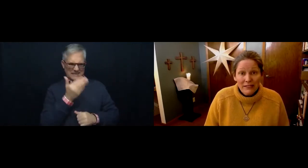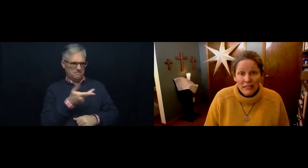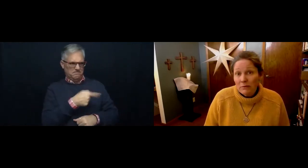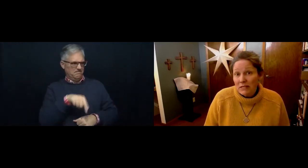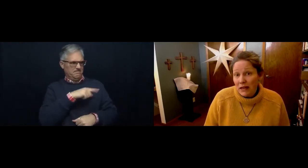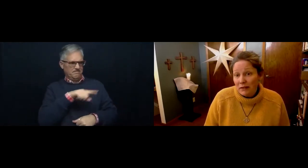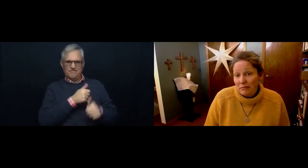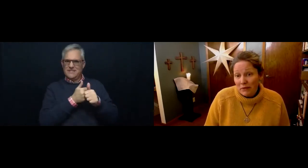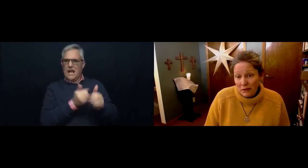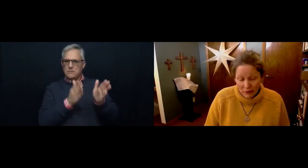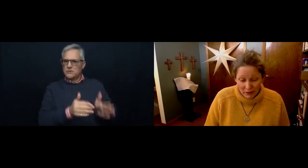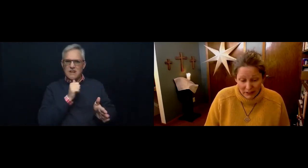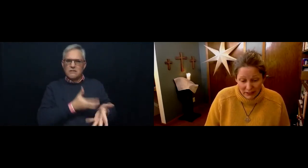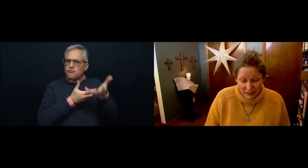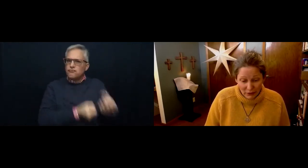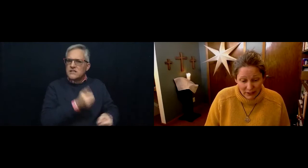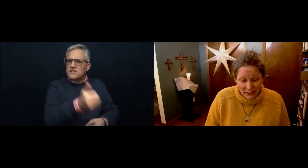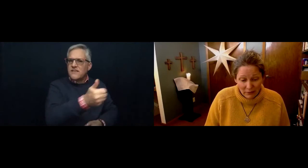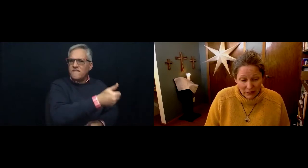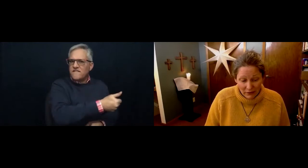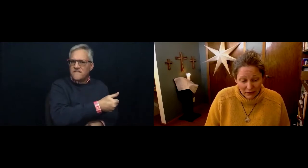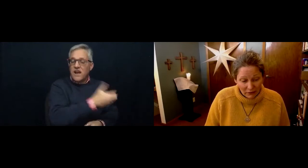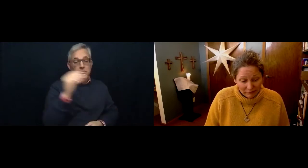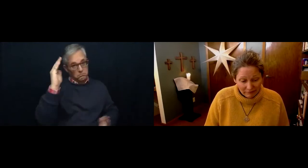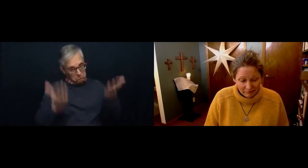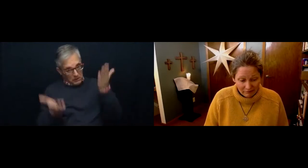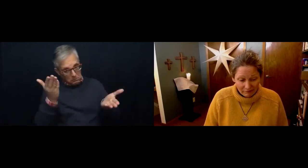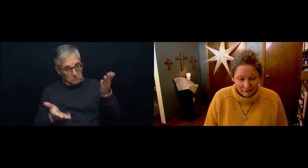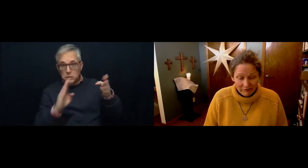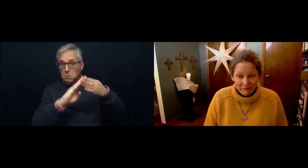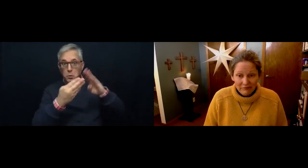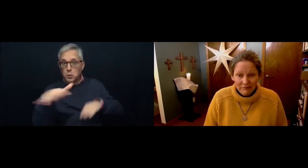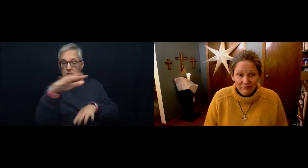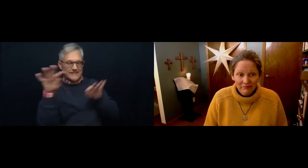And it seems that the community didn't trust them either.